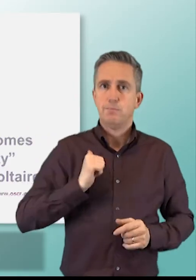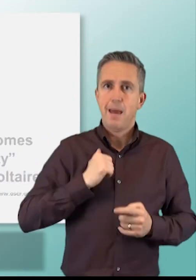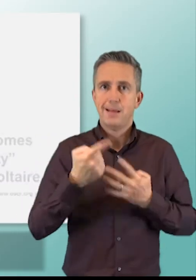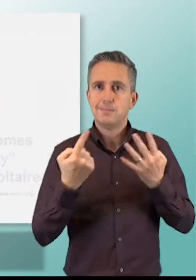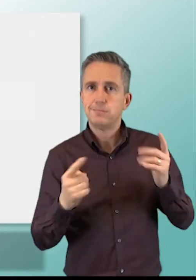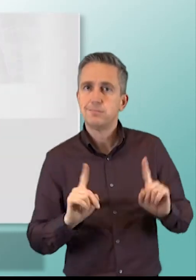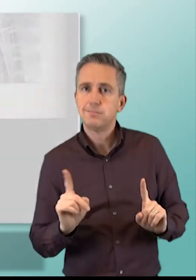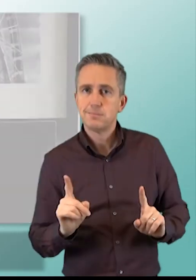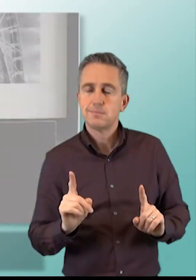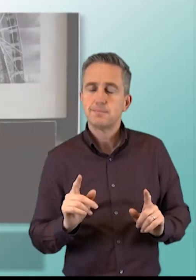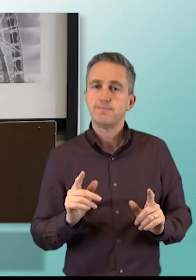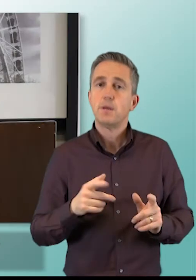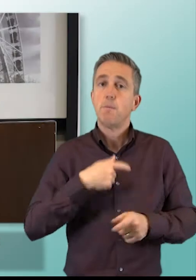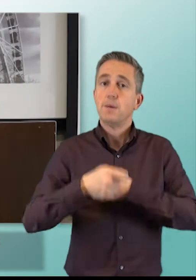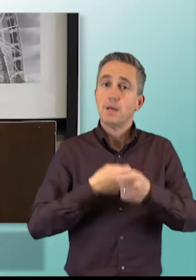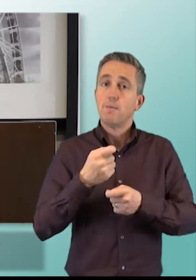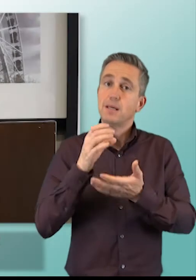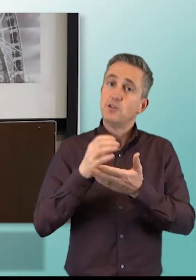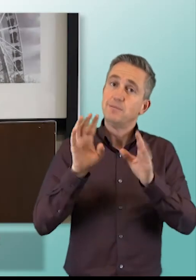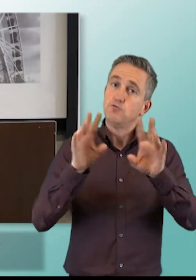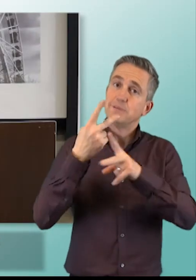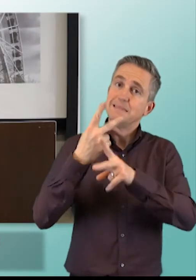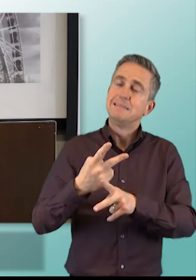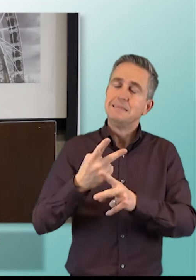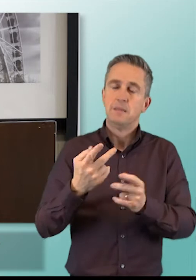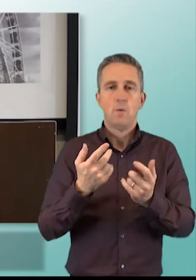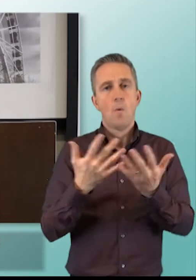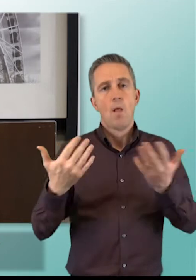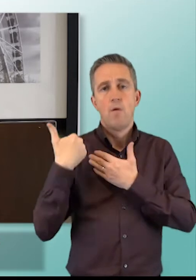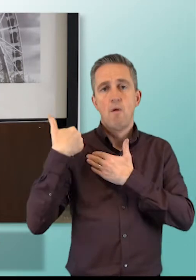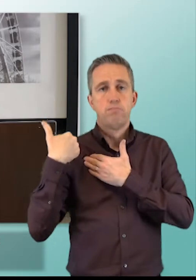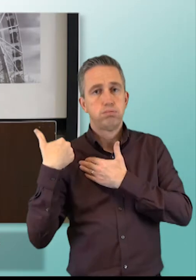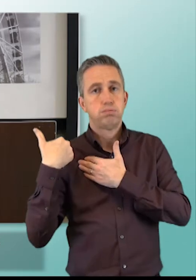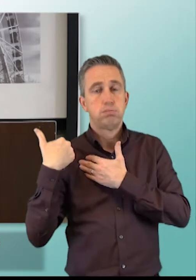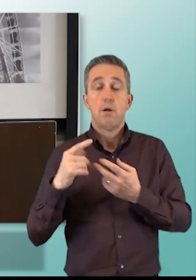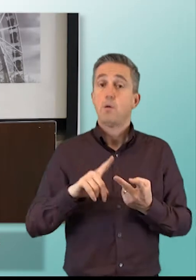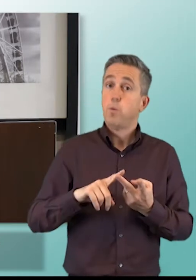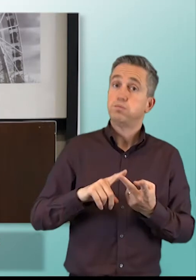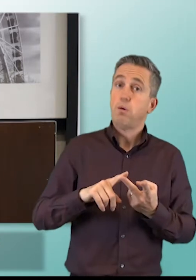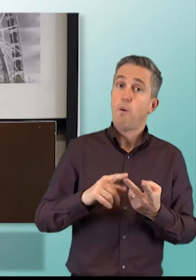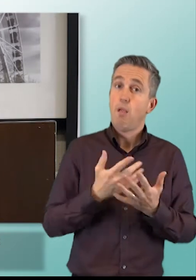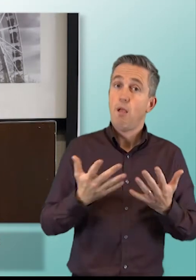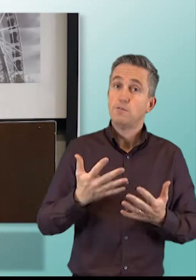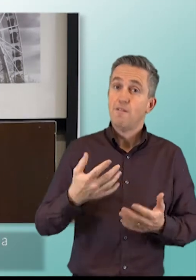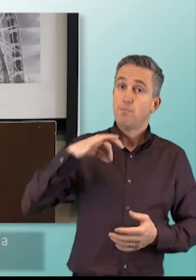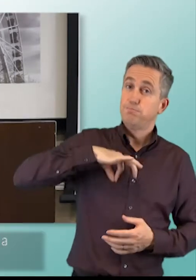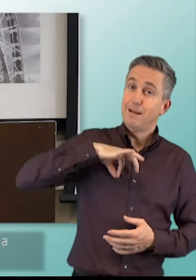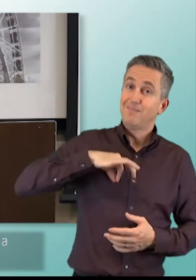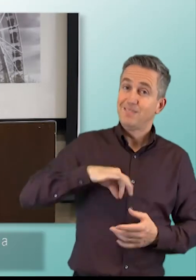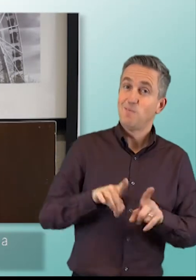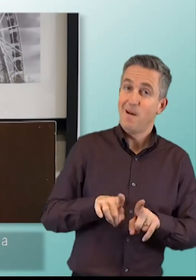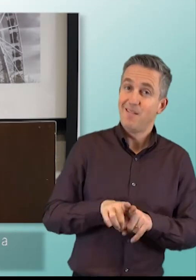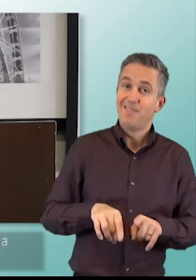actually taking on the role? Being a charity trustee carries with it enormous responsibility as well as great rewards. So